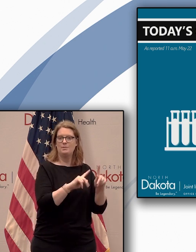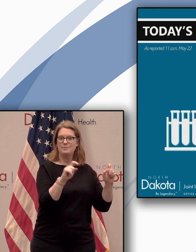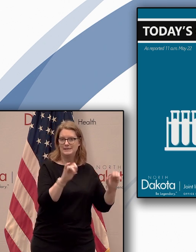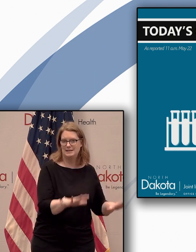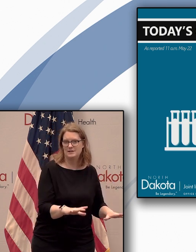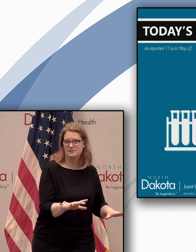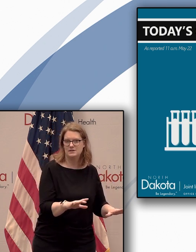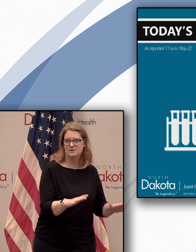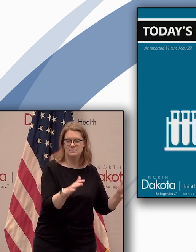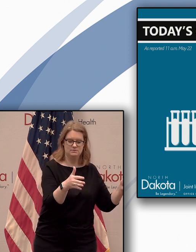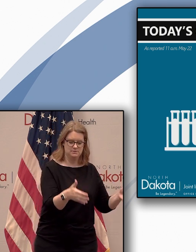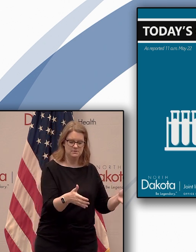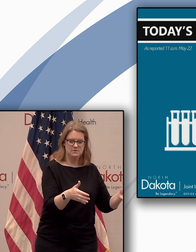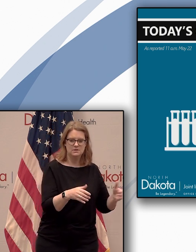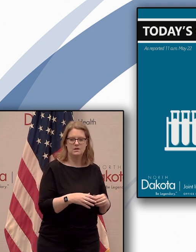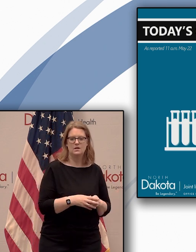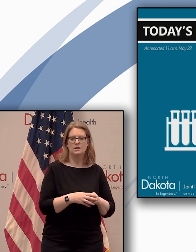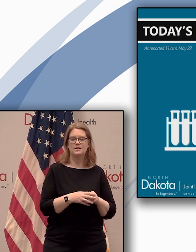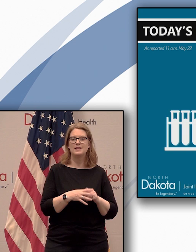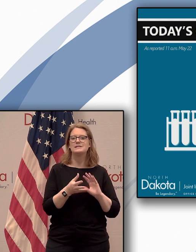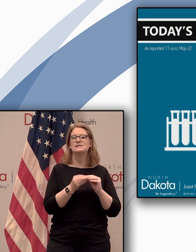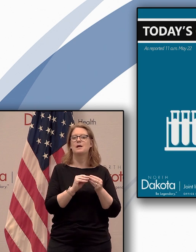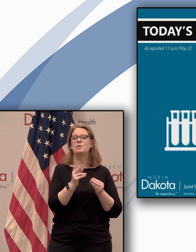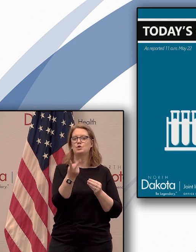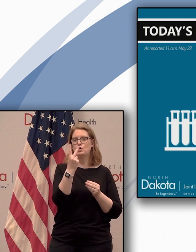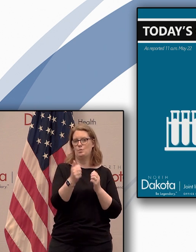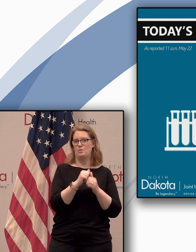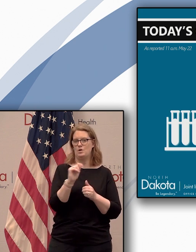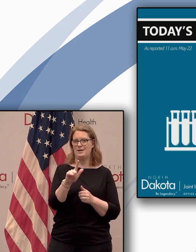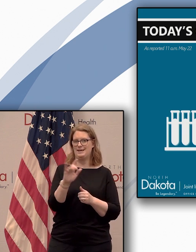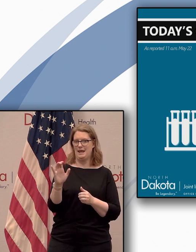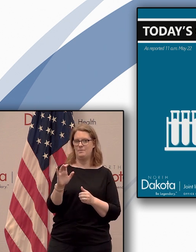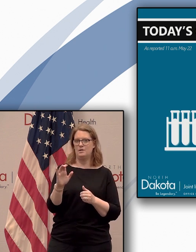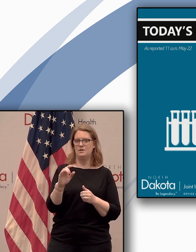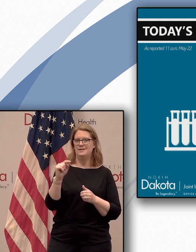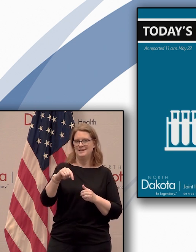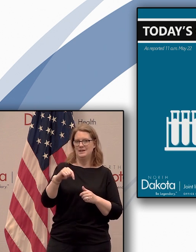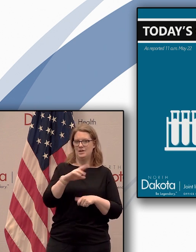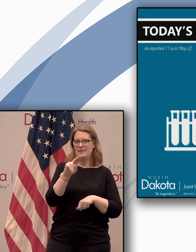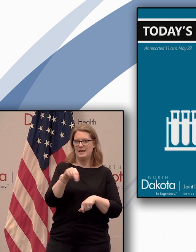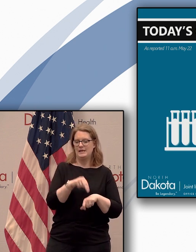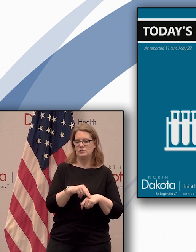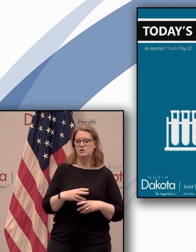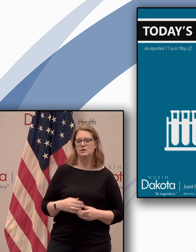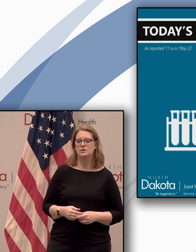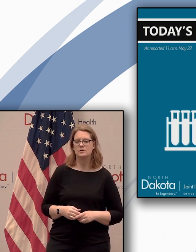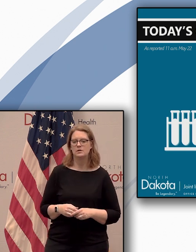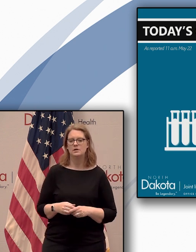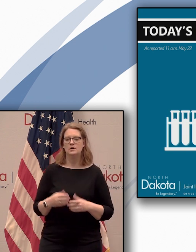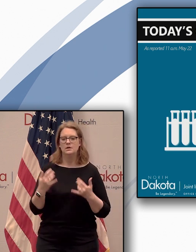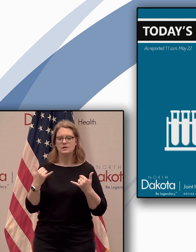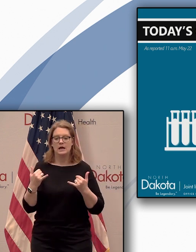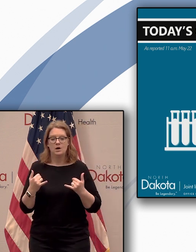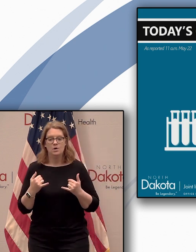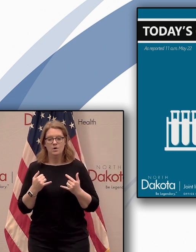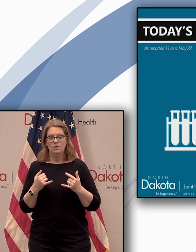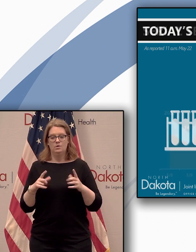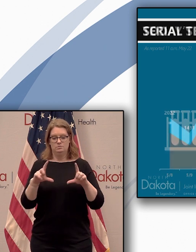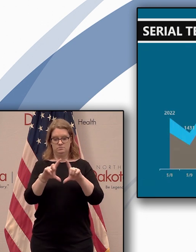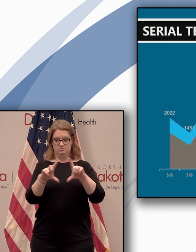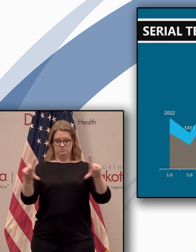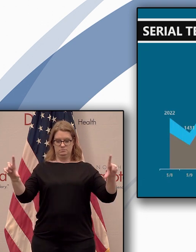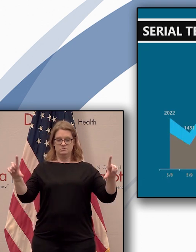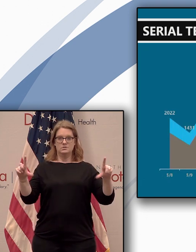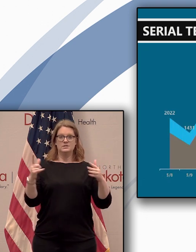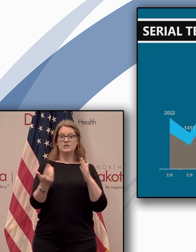a number 2 per capita in the nation at that level. When we take a look at breaking it apart between those that were